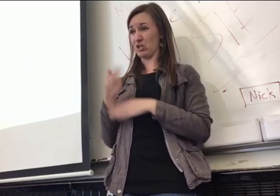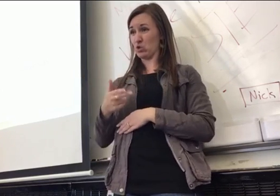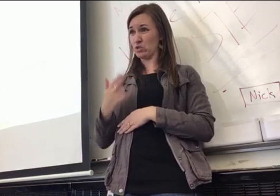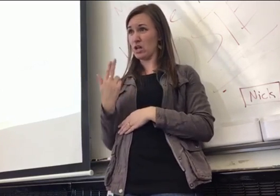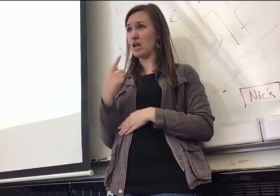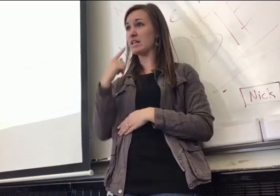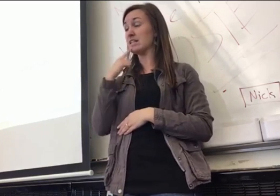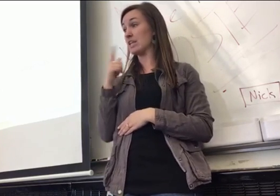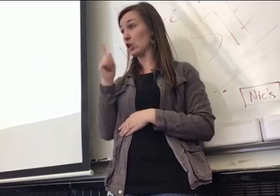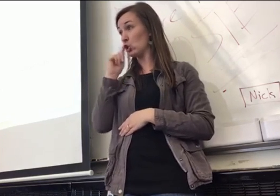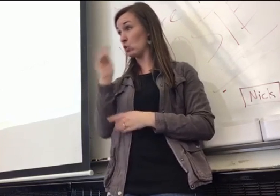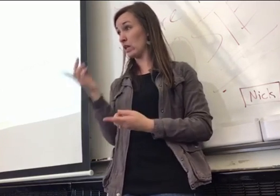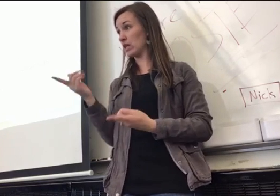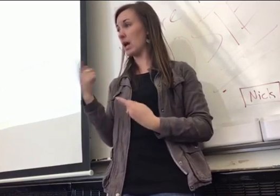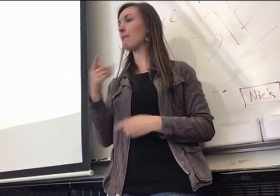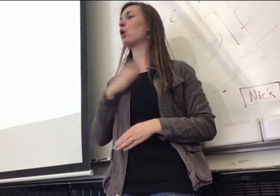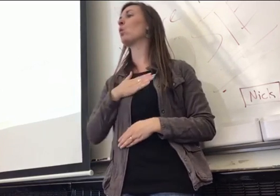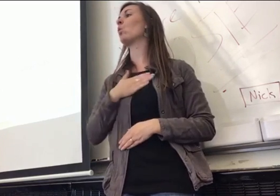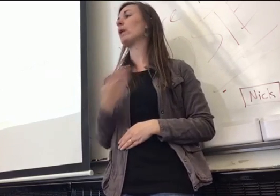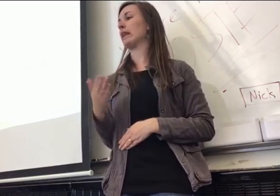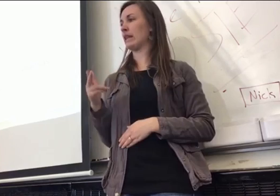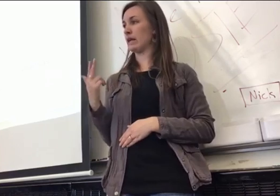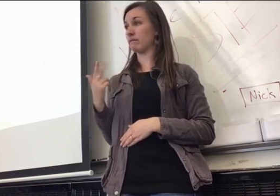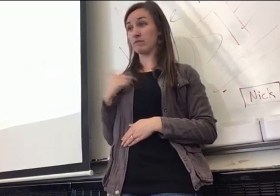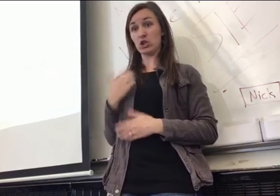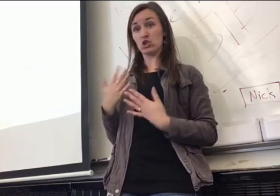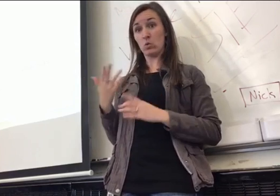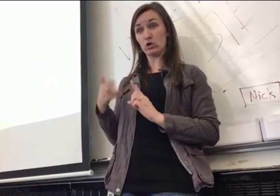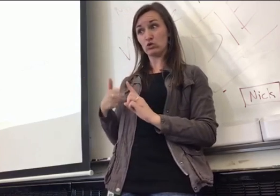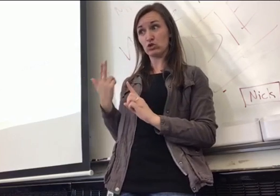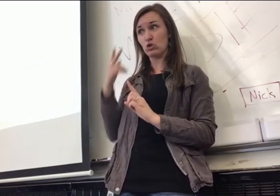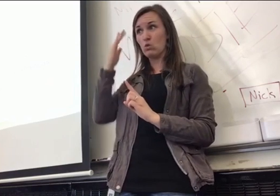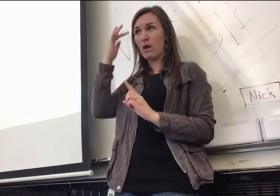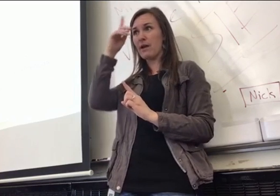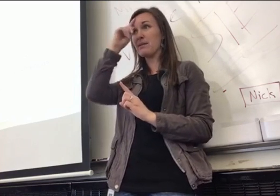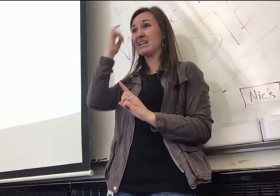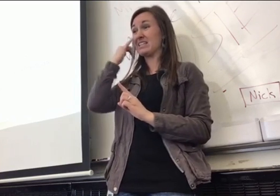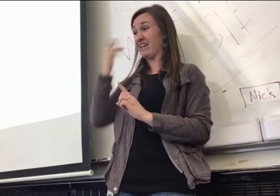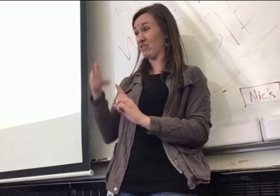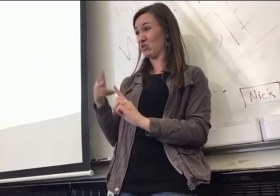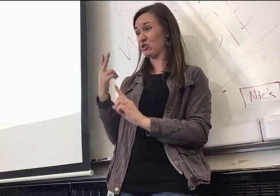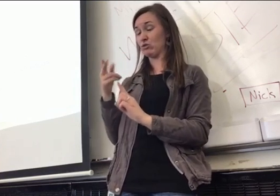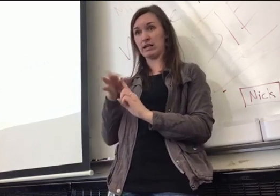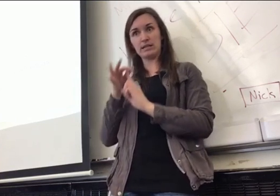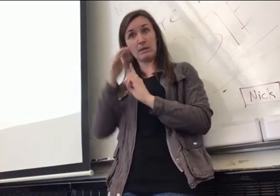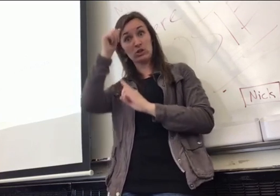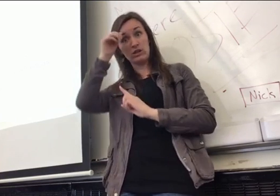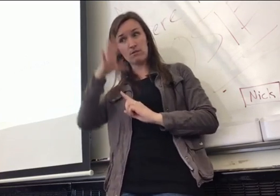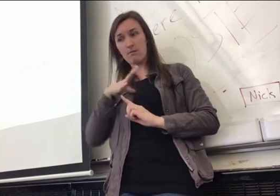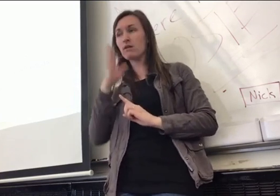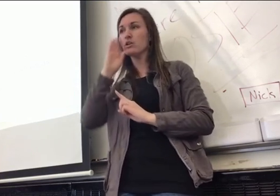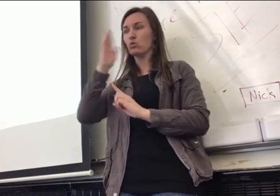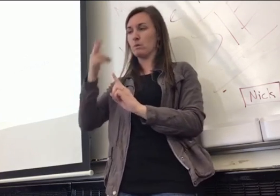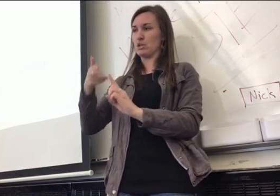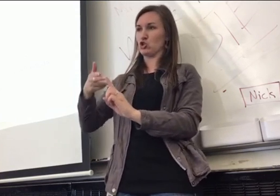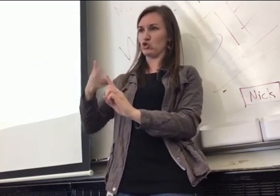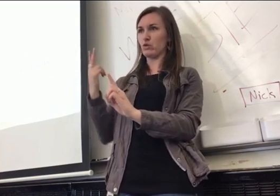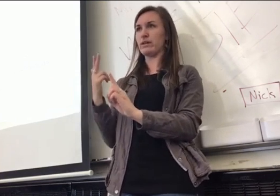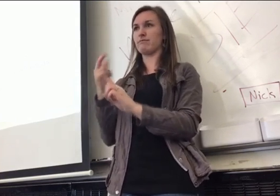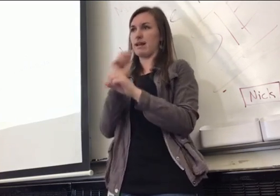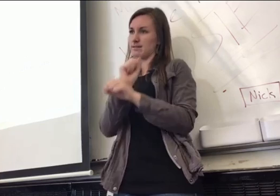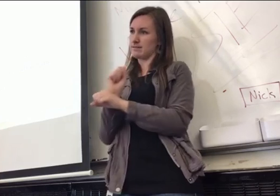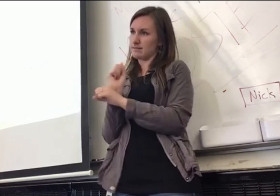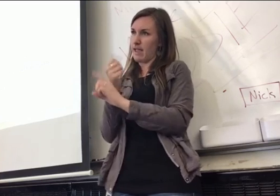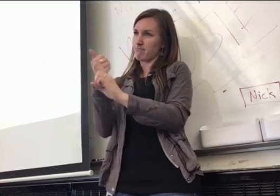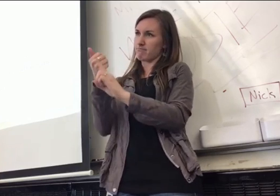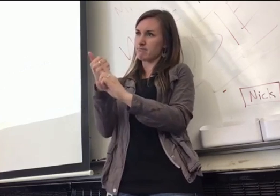come with me willingly. Now, they don't want to shoot you, because if they shoot especially the men, you've just lost a slave that you could sell. So instead, if they're